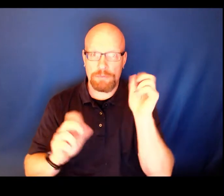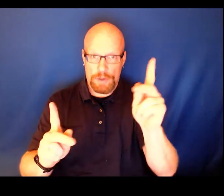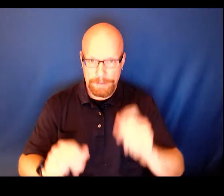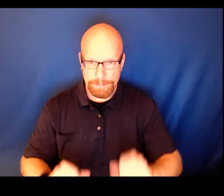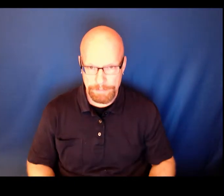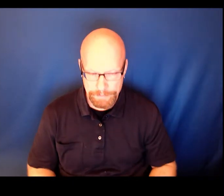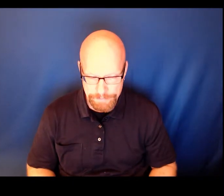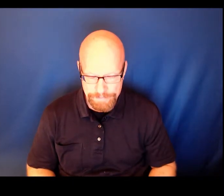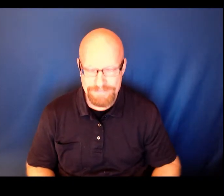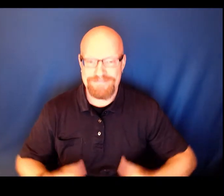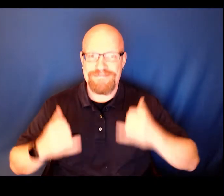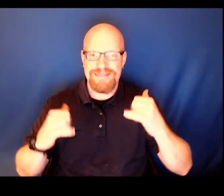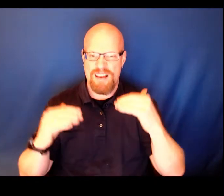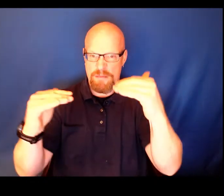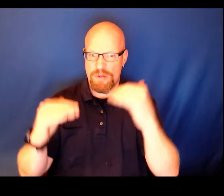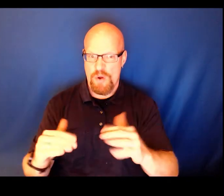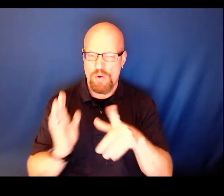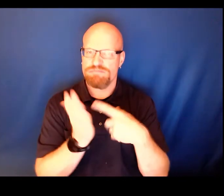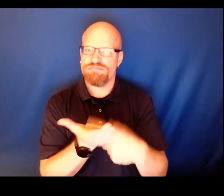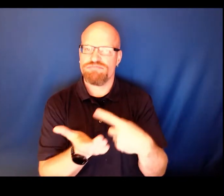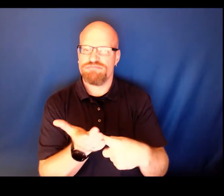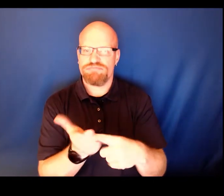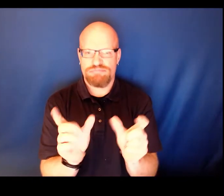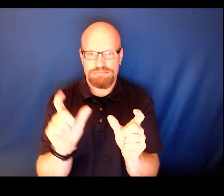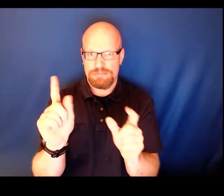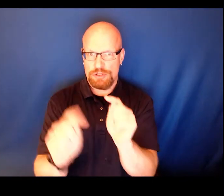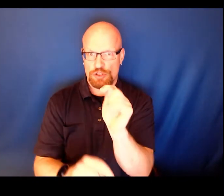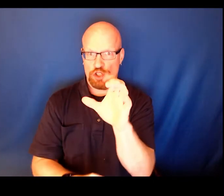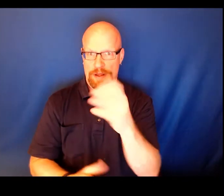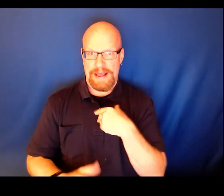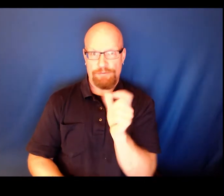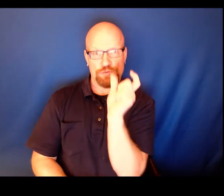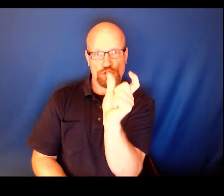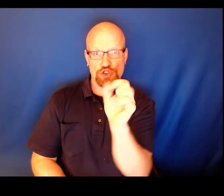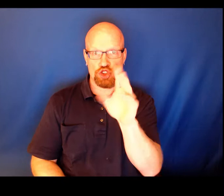The coefficient is the numerical part of the term.